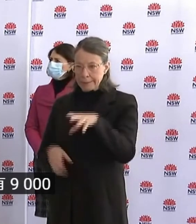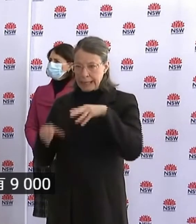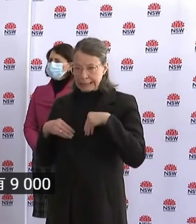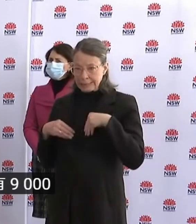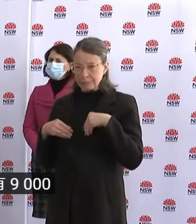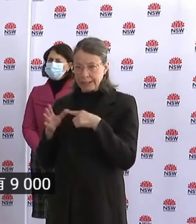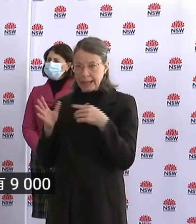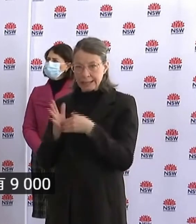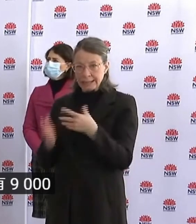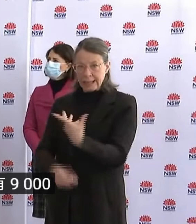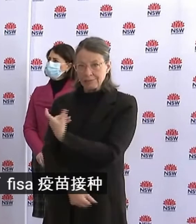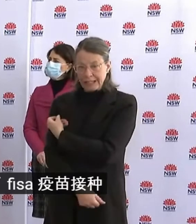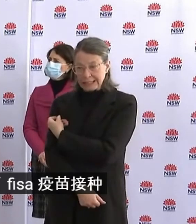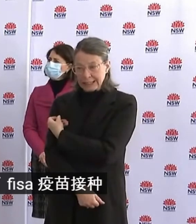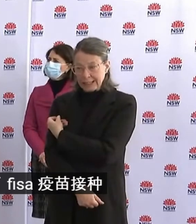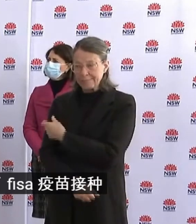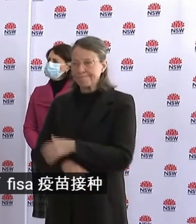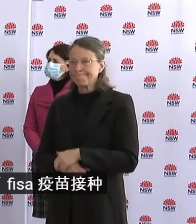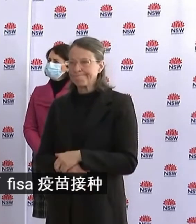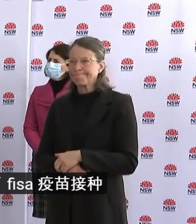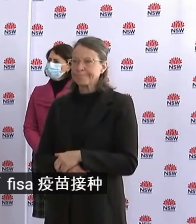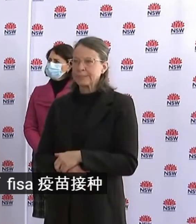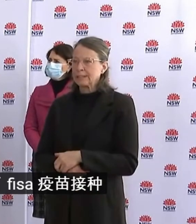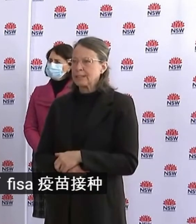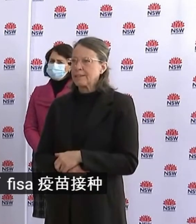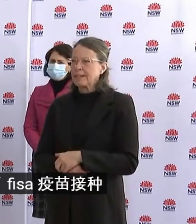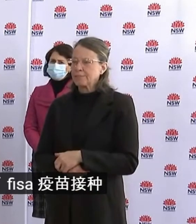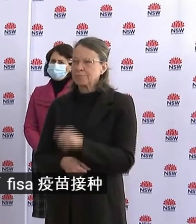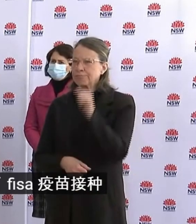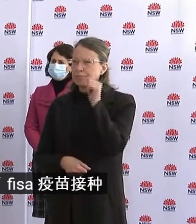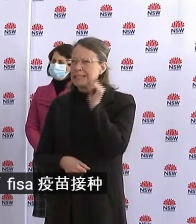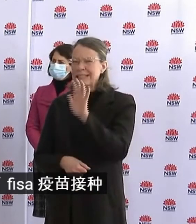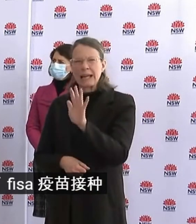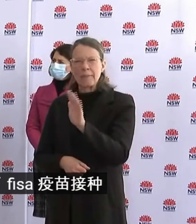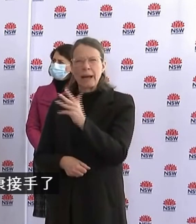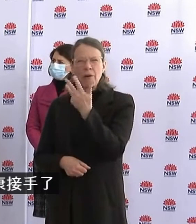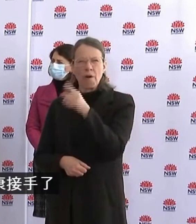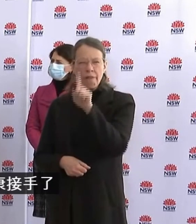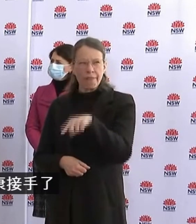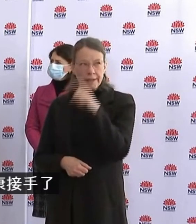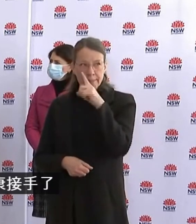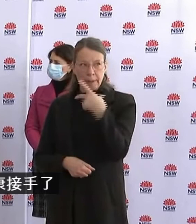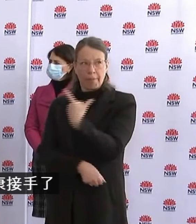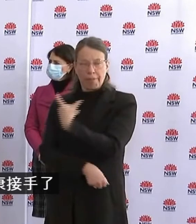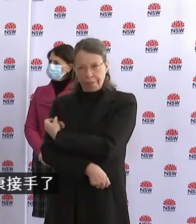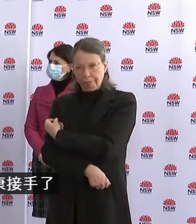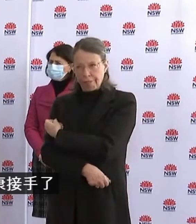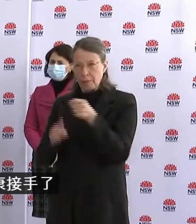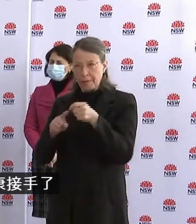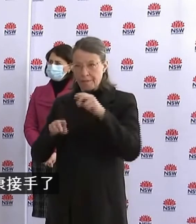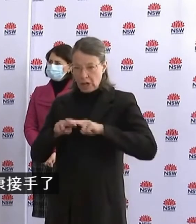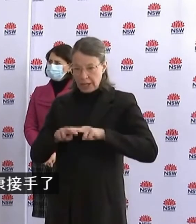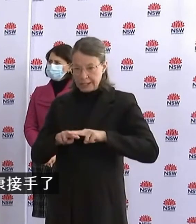about 9,000 Pfizer vaccinations given in our Homebush Olympic site hub, and